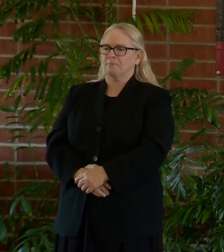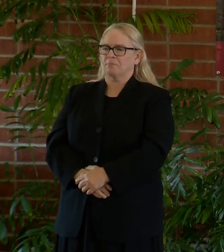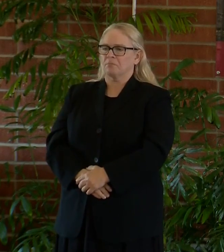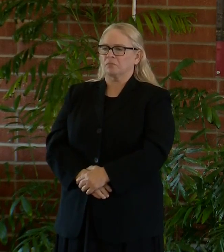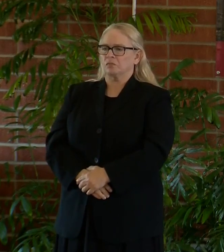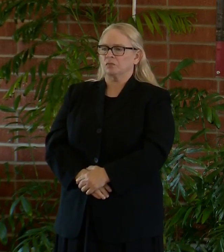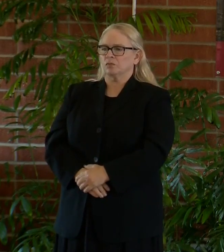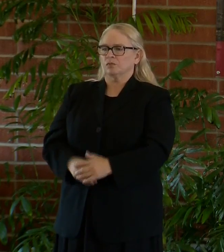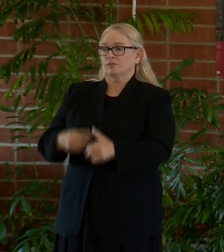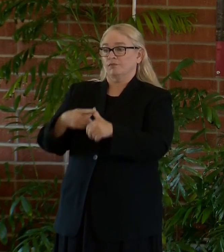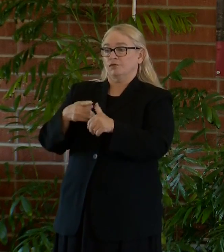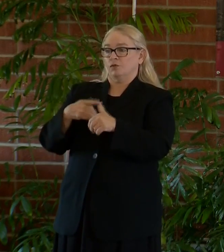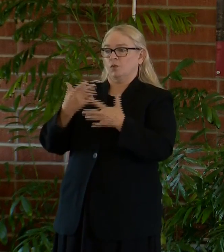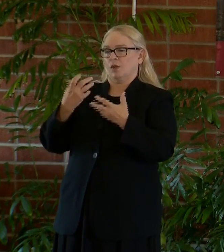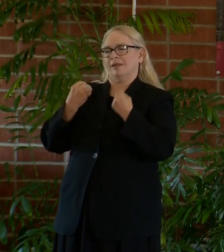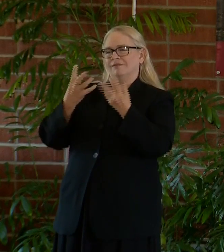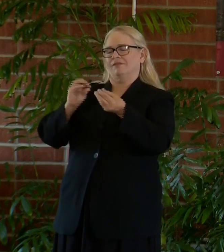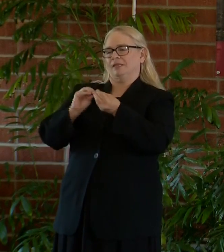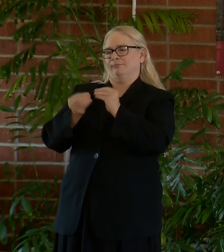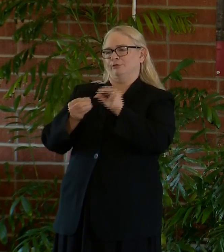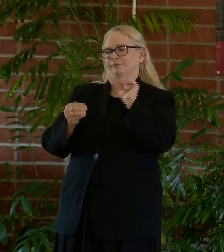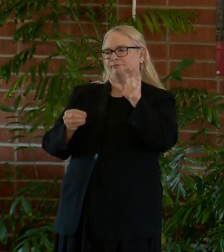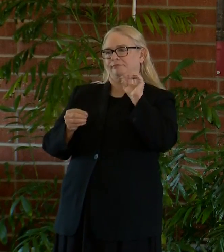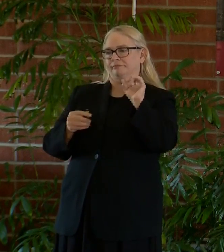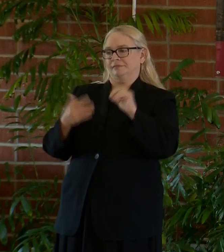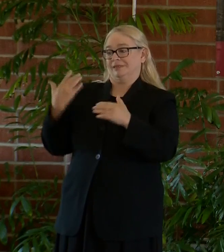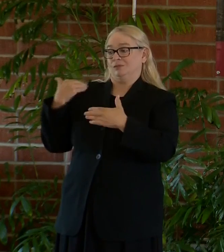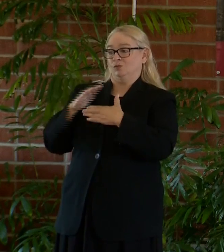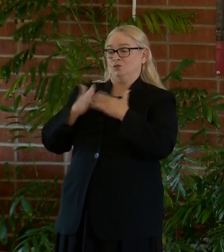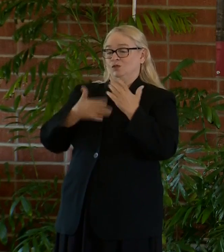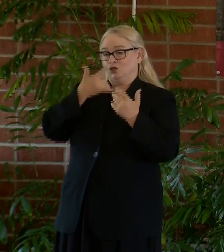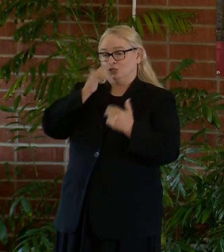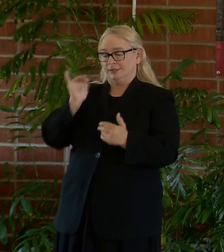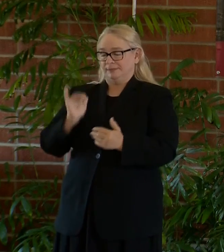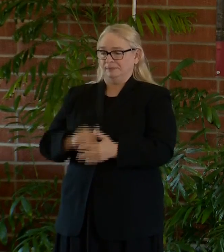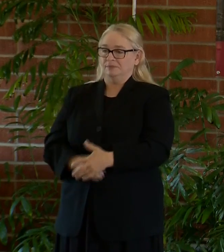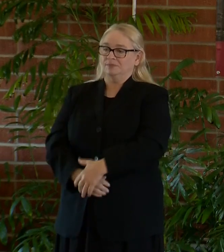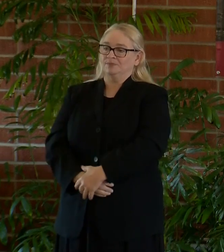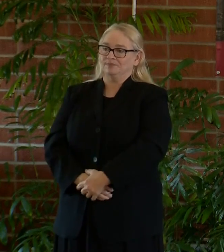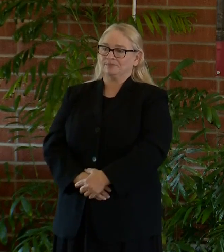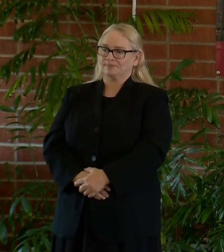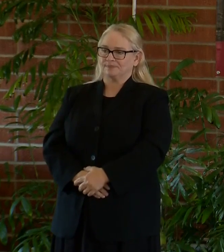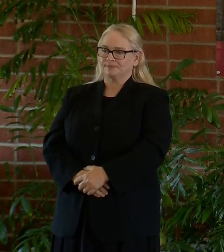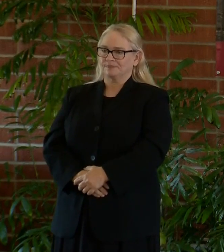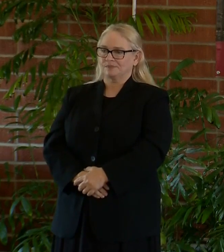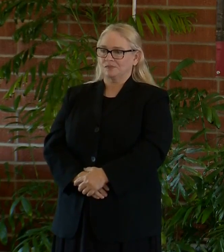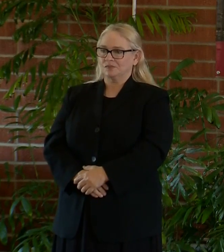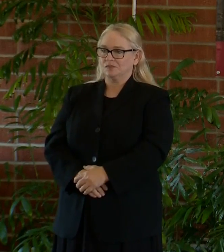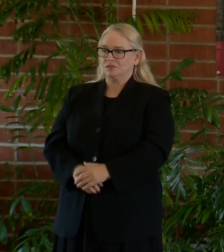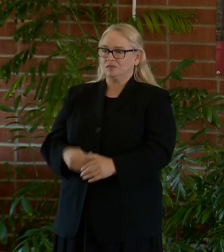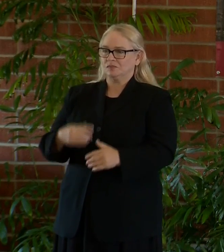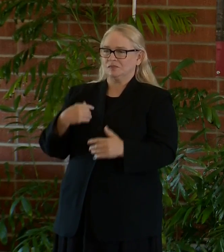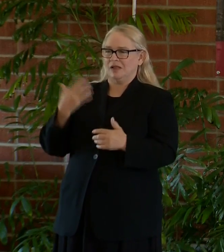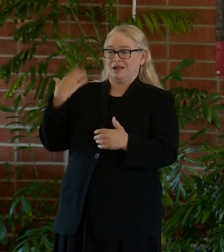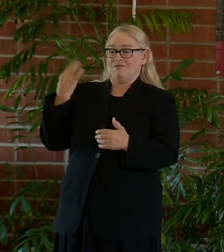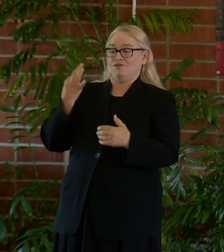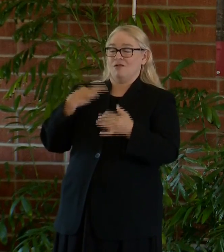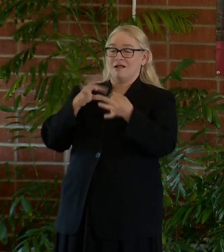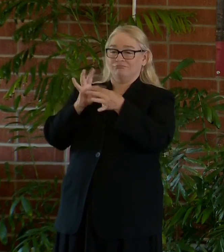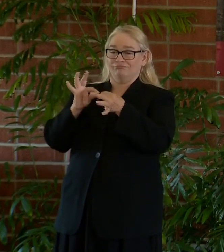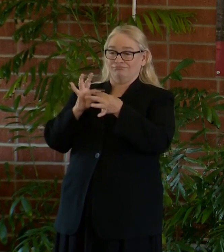briefly update you on what occurred over the weekend, update you on the numbers since we last had the opportunity to engage on Friday.